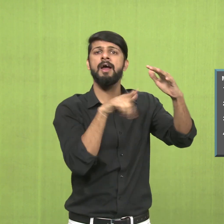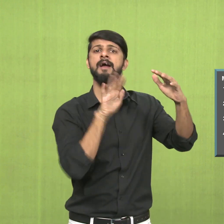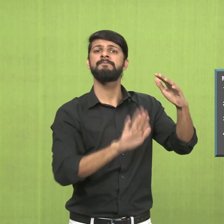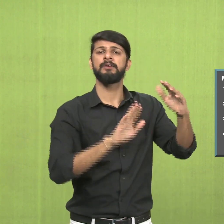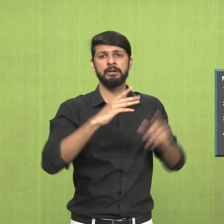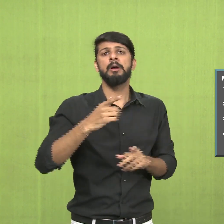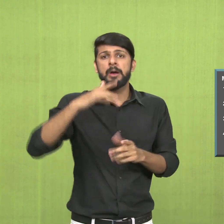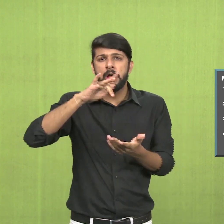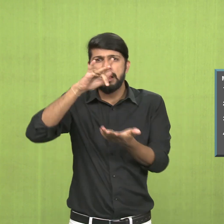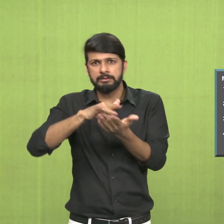as well as